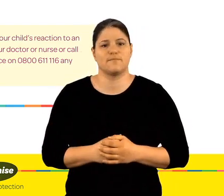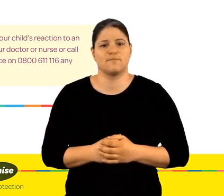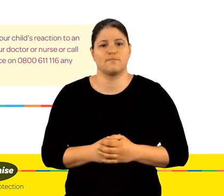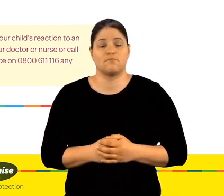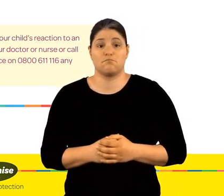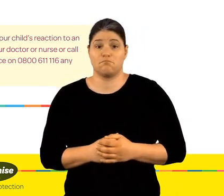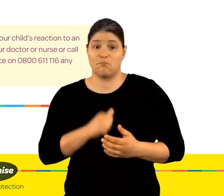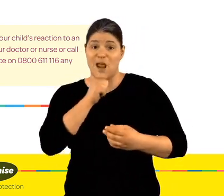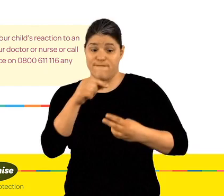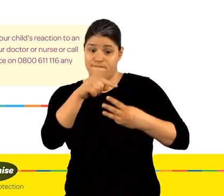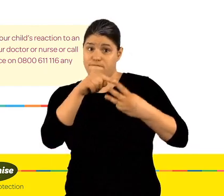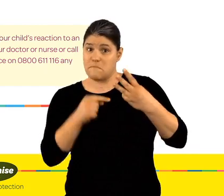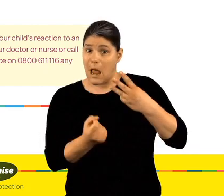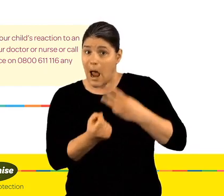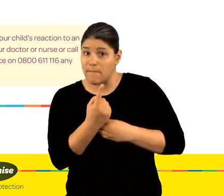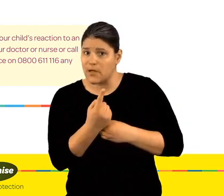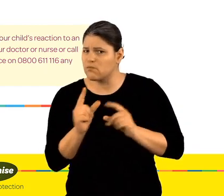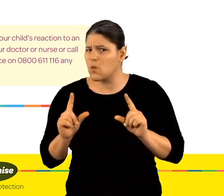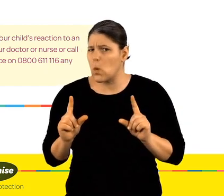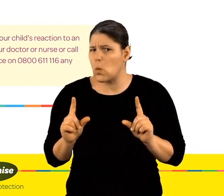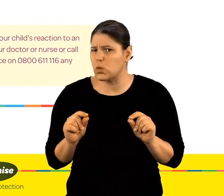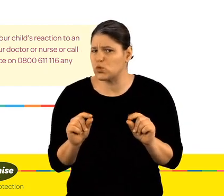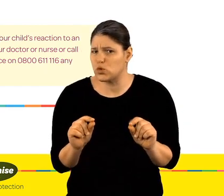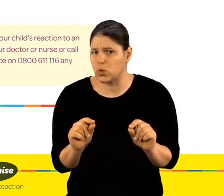What should you do if your child has a reaction?